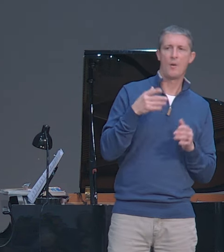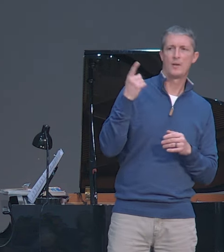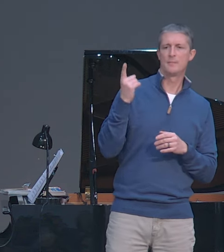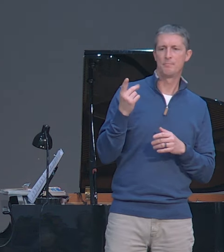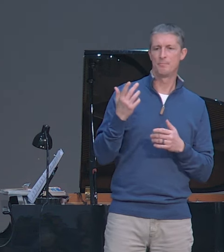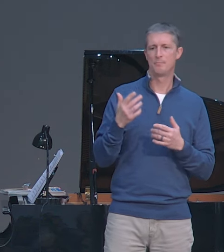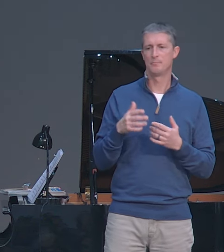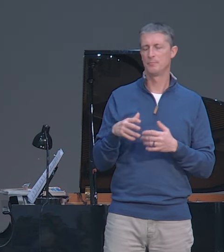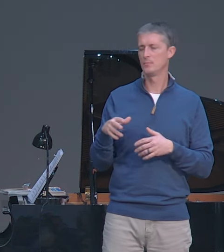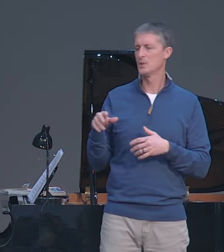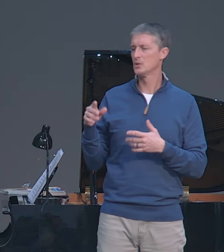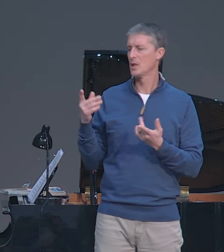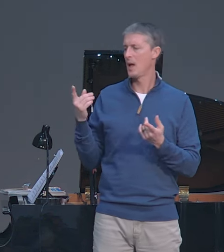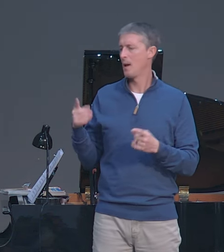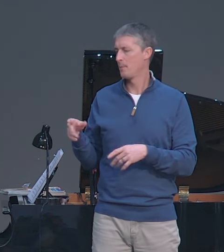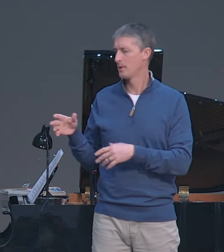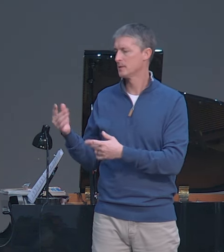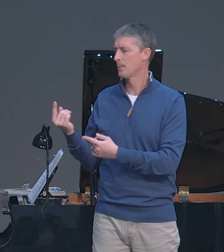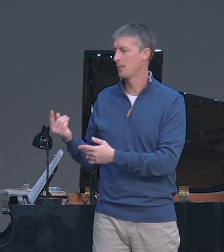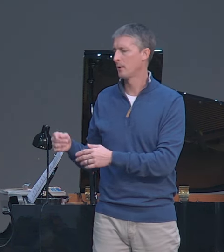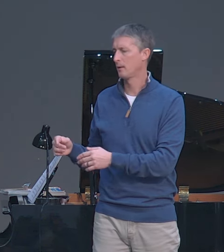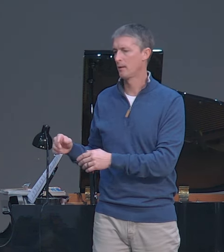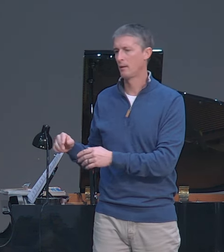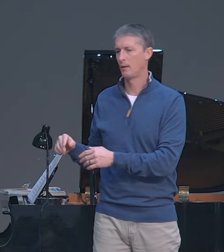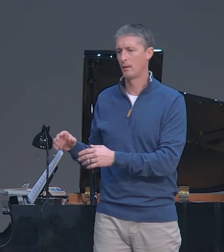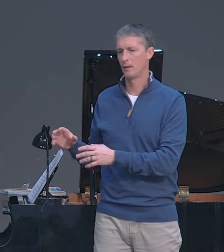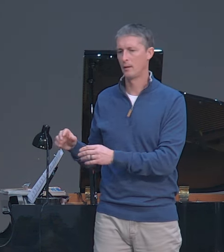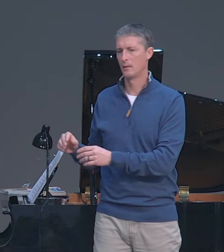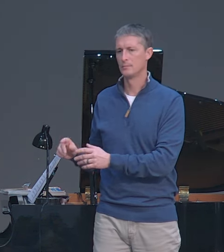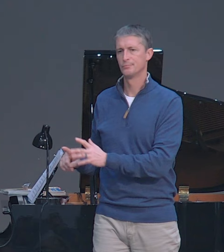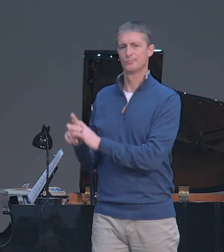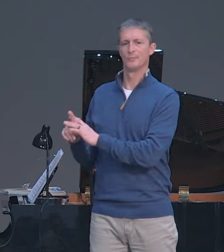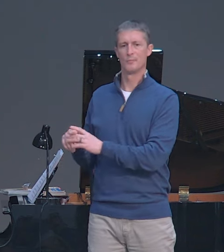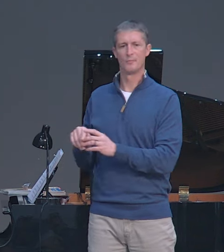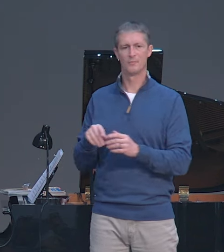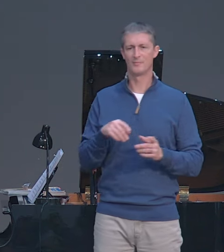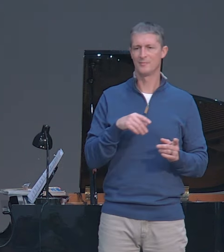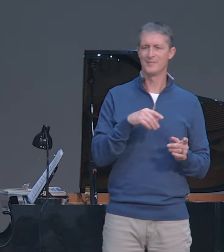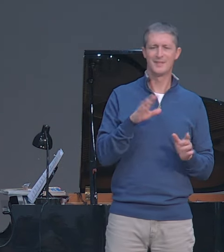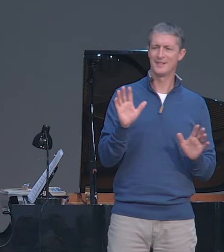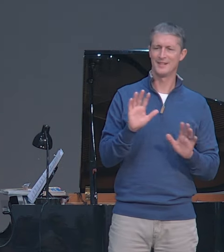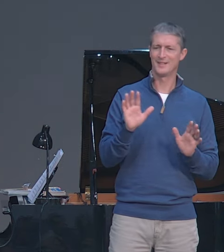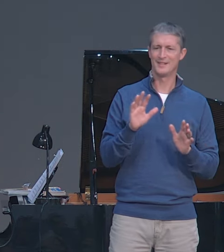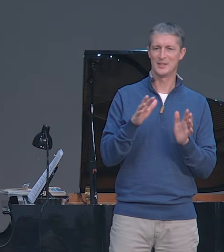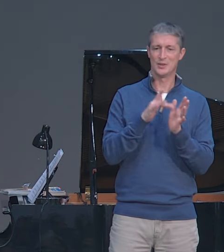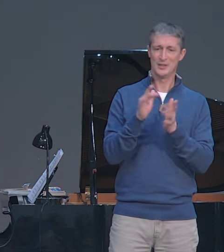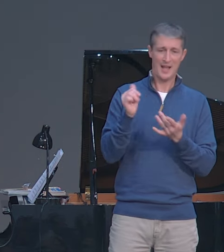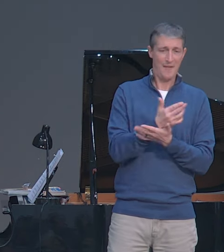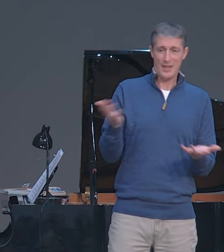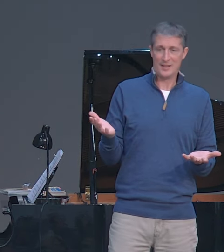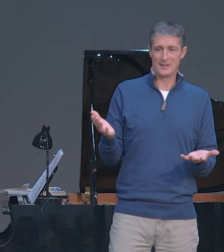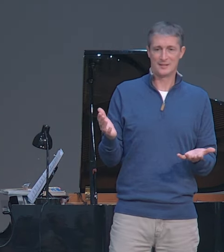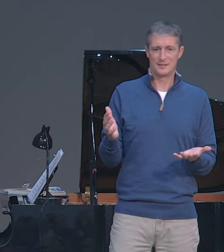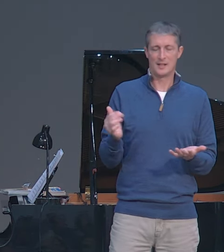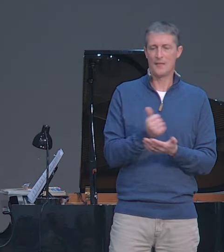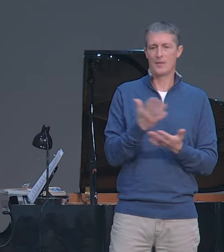we don't miss the full scope of what it means that Jesus created all things in heaven